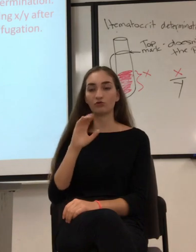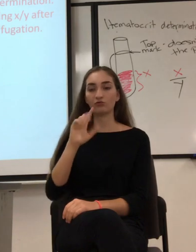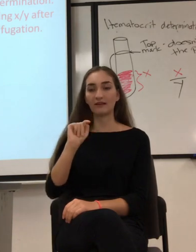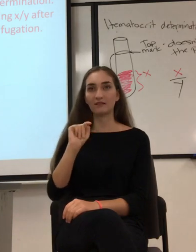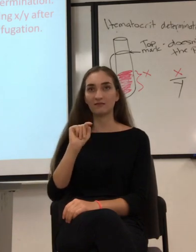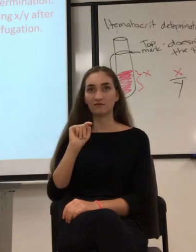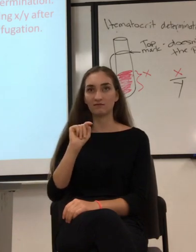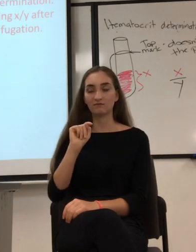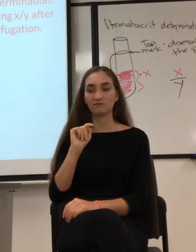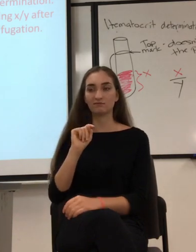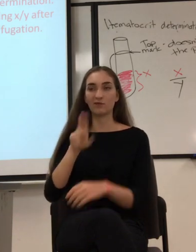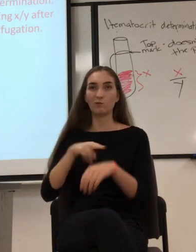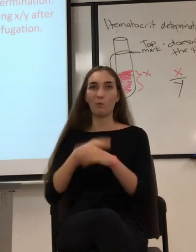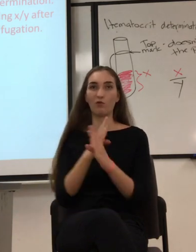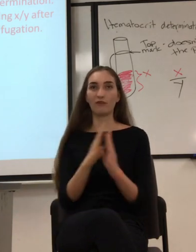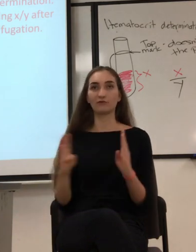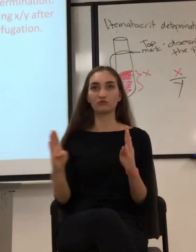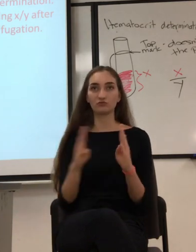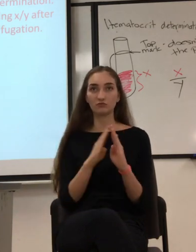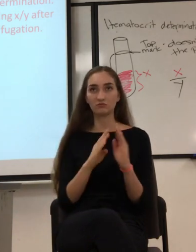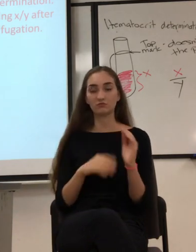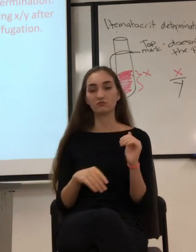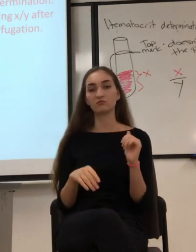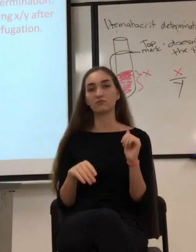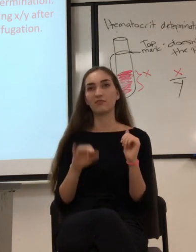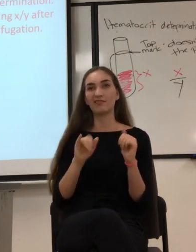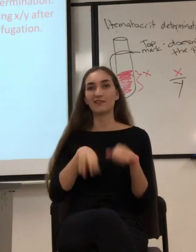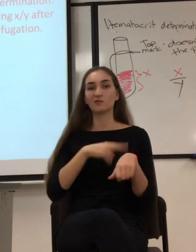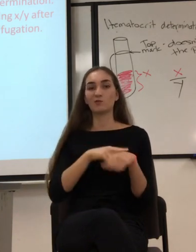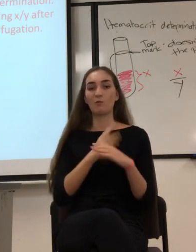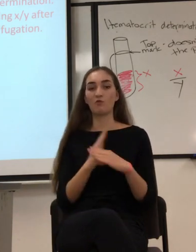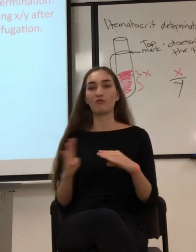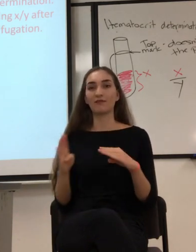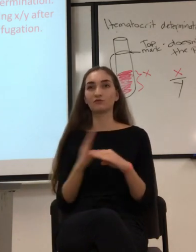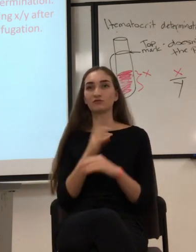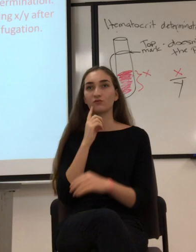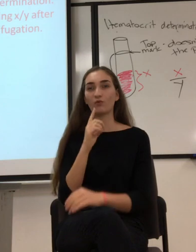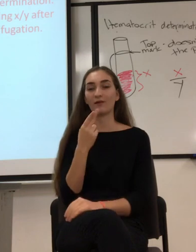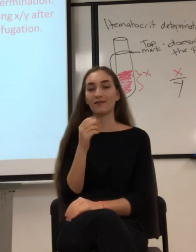normal range for, you know, hemoglobin concentration.